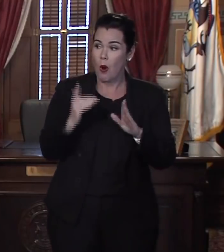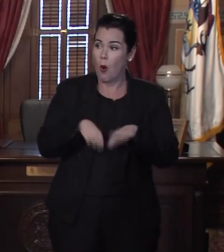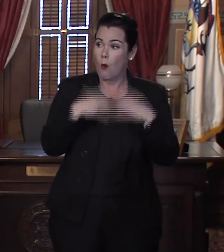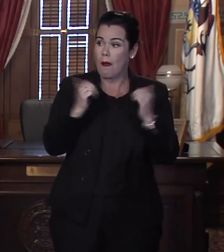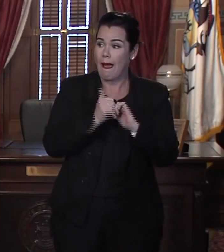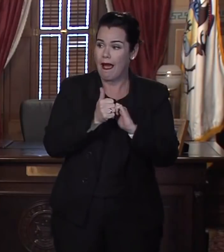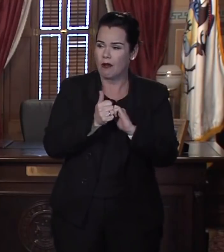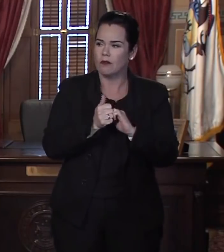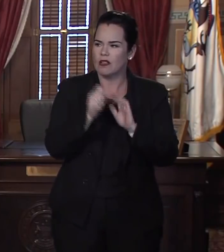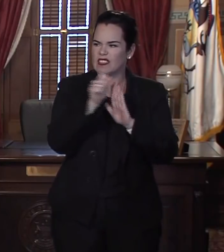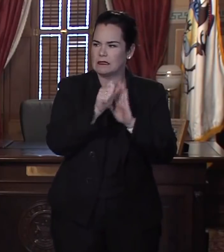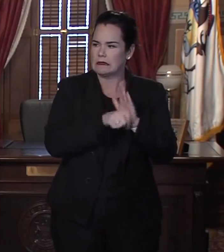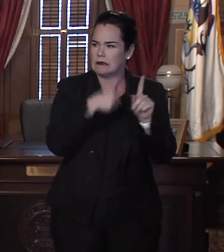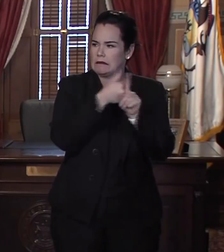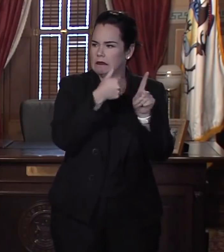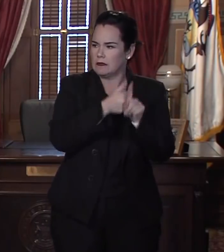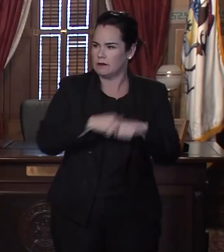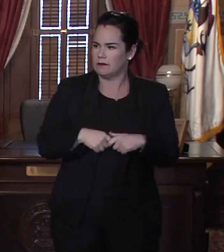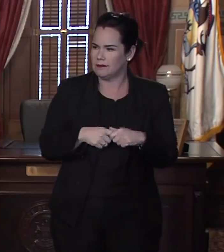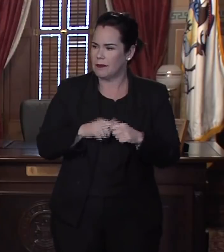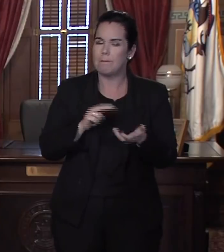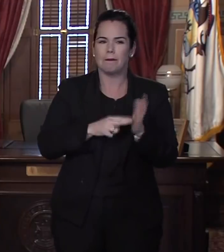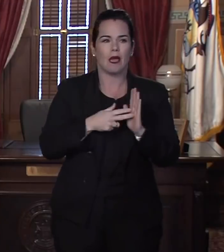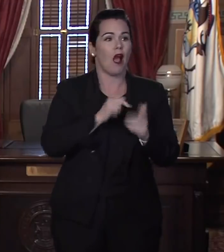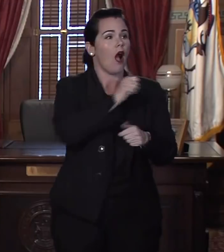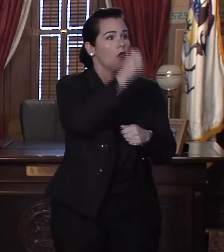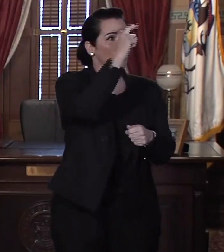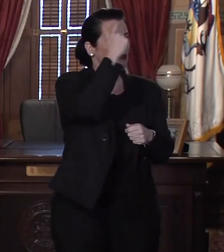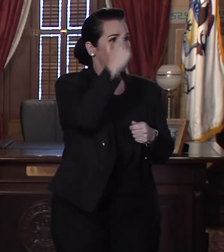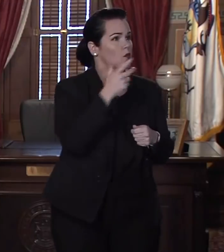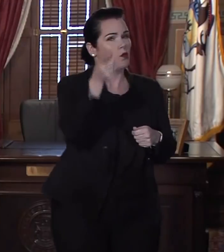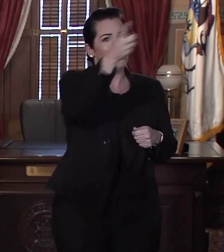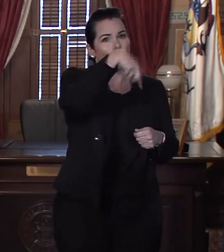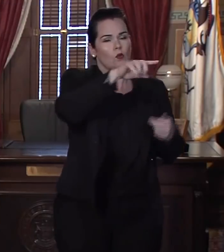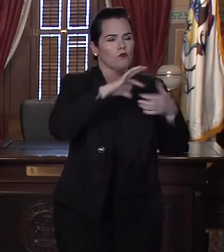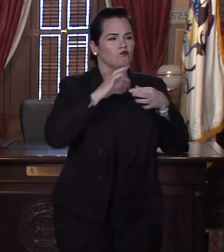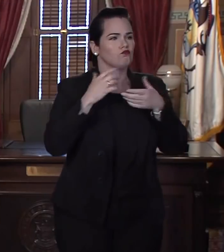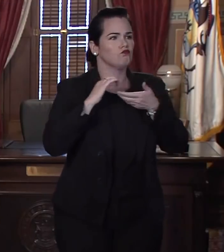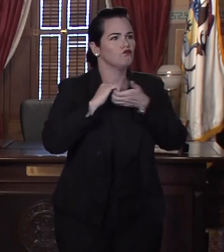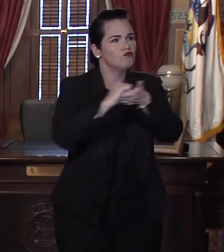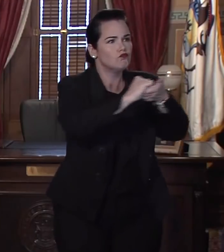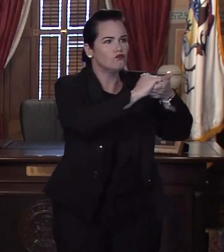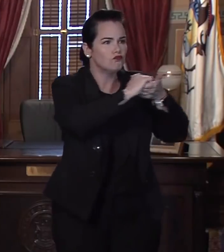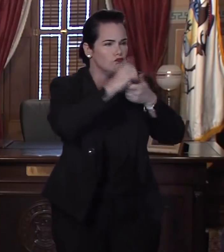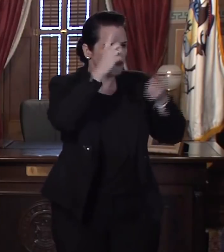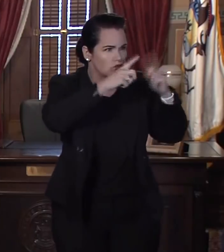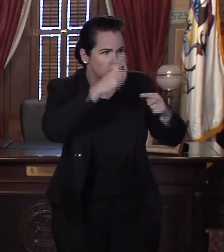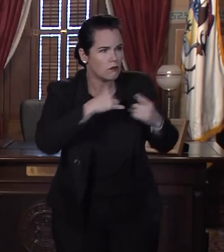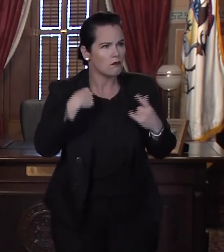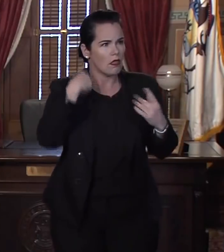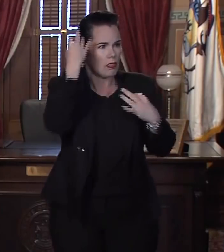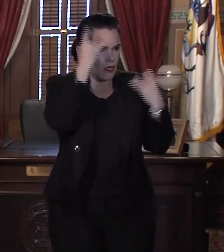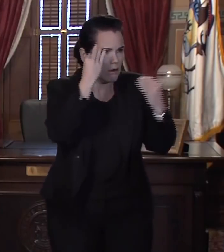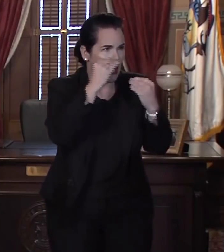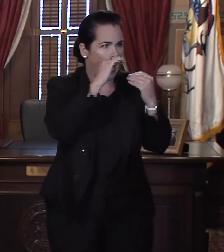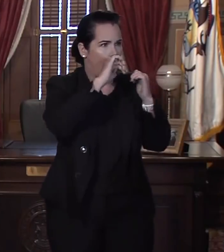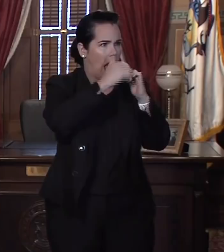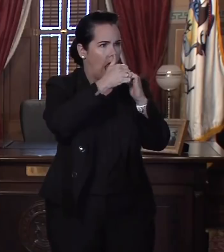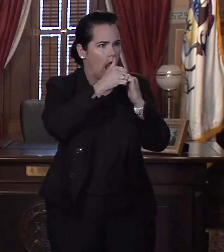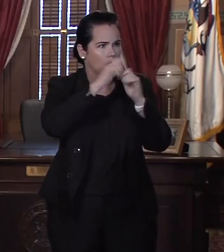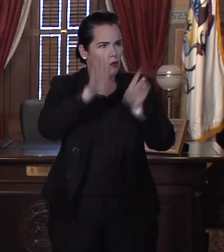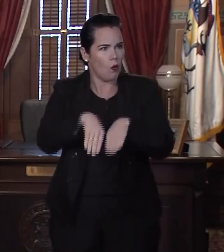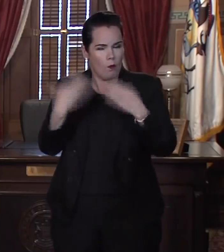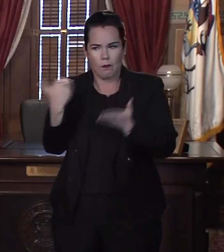across the country to make sure that we're thoughtful, that we are also thinking regionally. I've been in contact with a lot of my fellow Midwestern